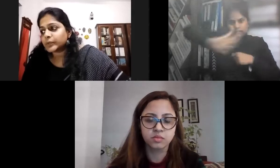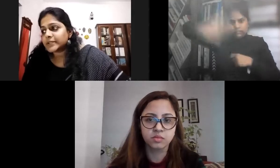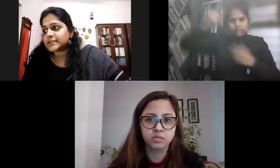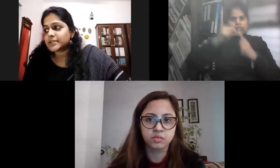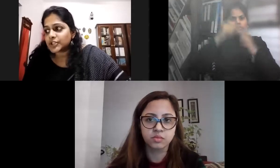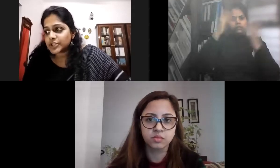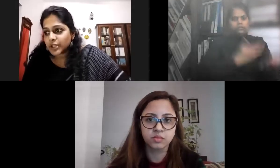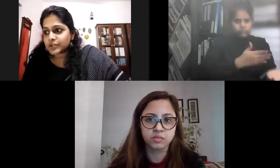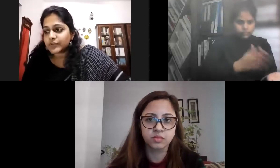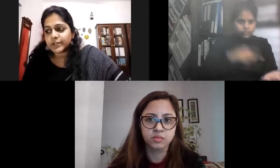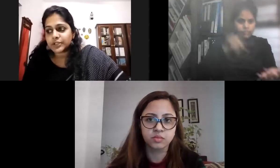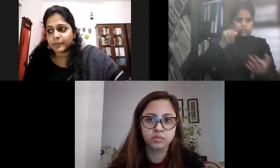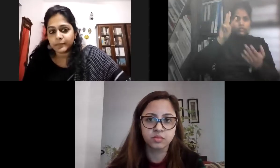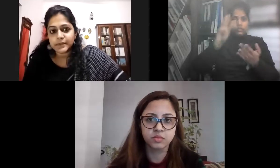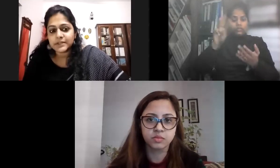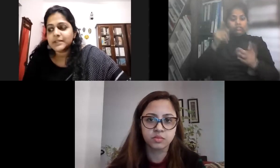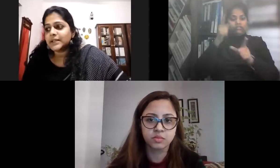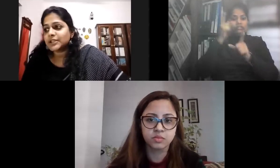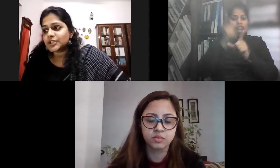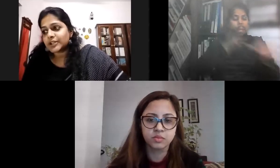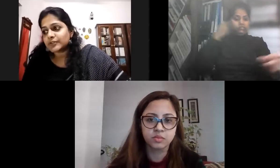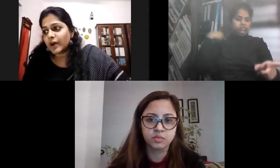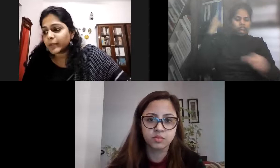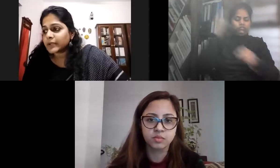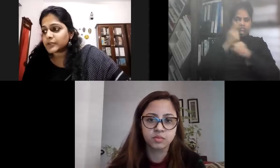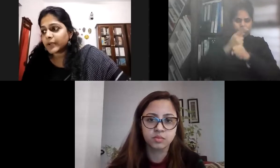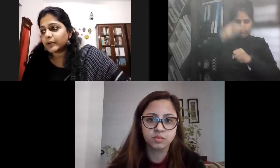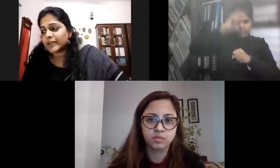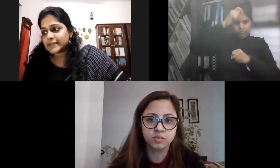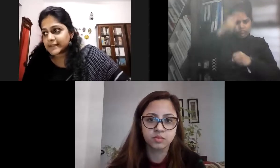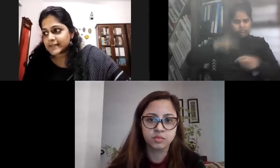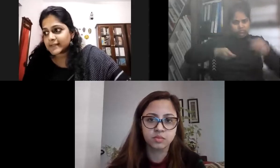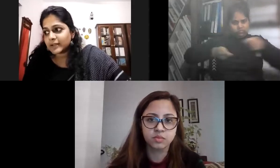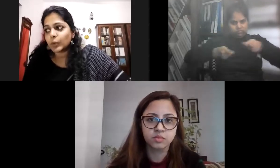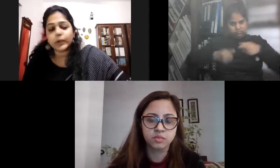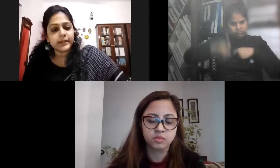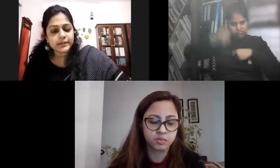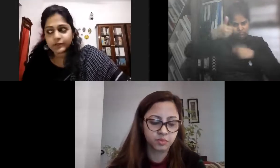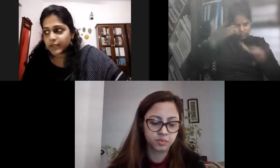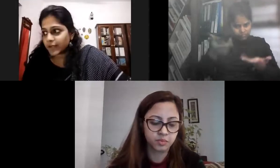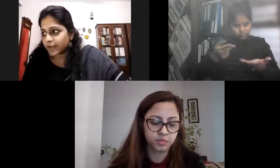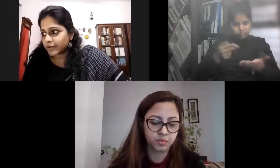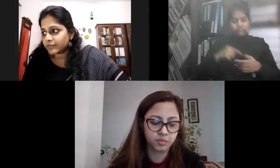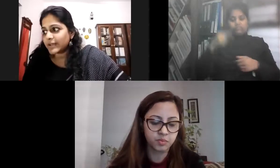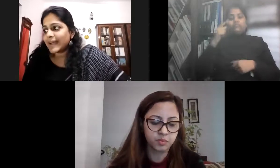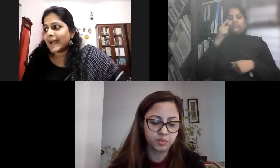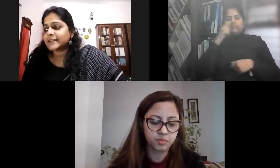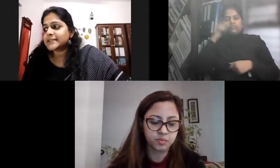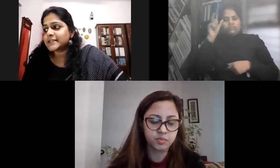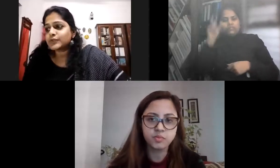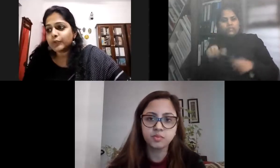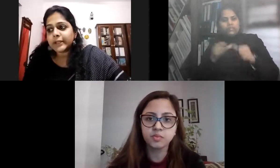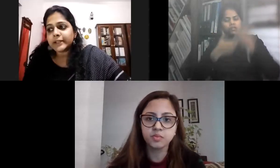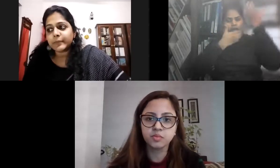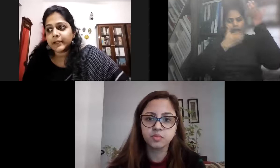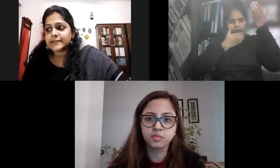she has worked as a teacher in charge of the English department, in charge of Army Girls Wing of NCC, coordinator of the NIRF, and has